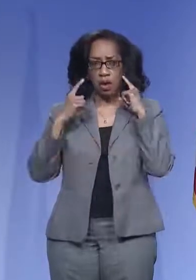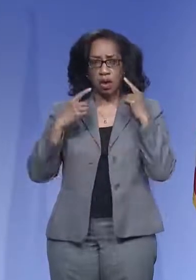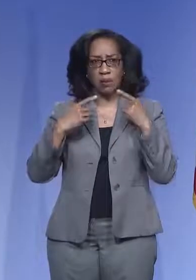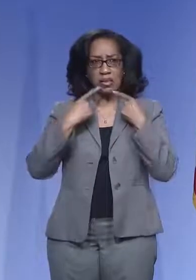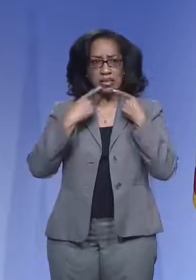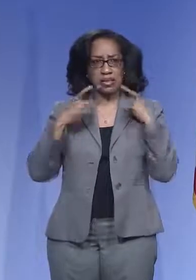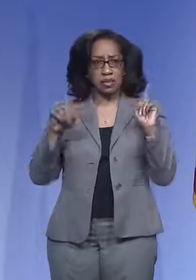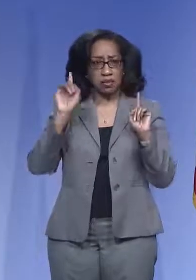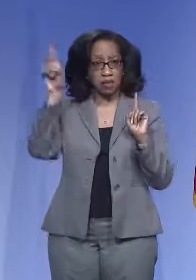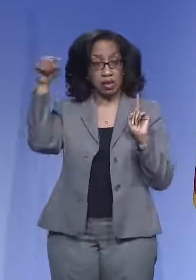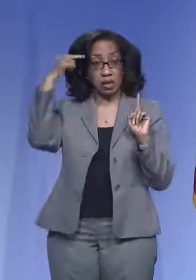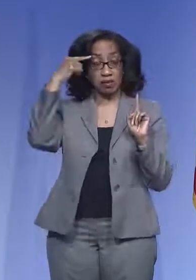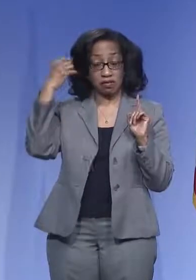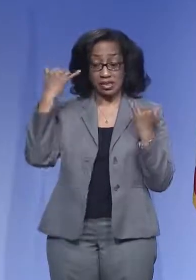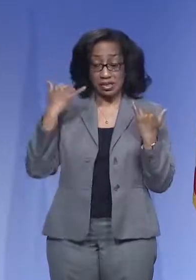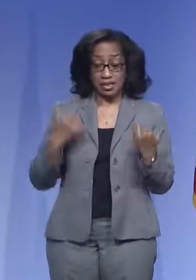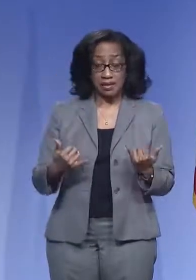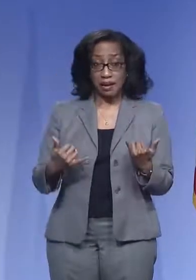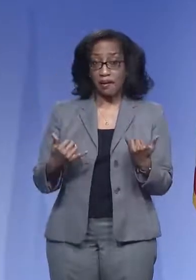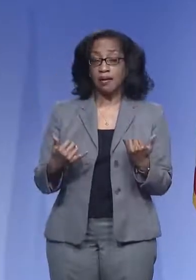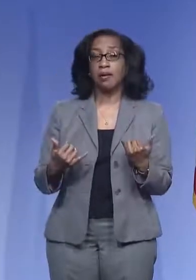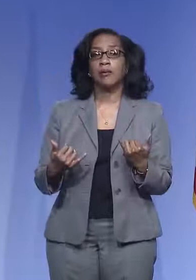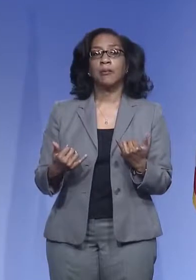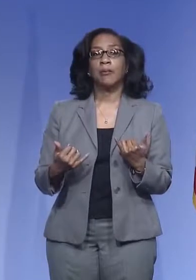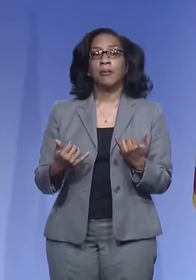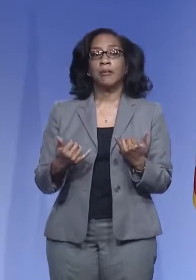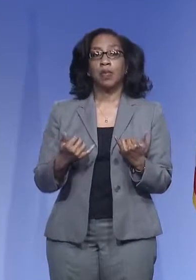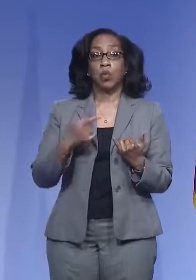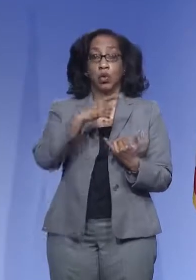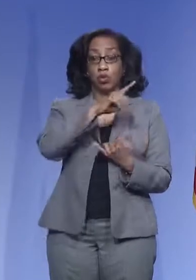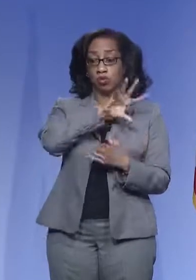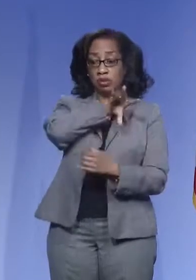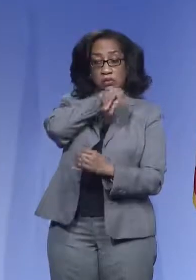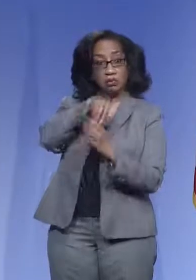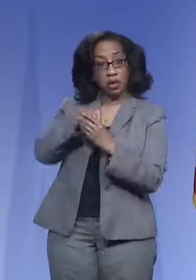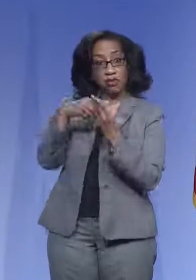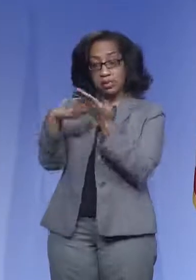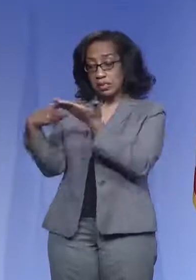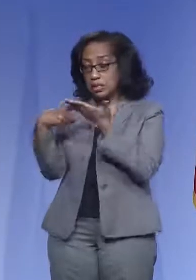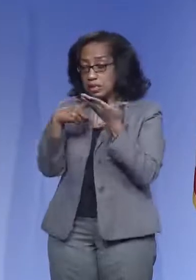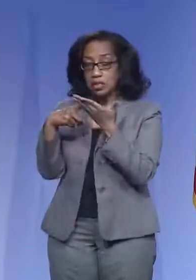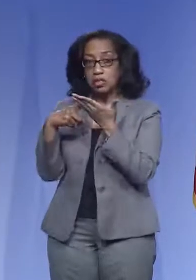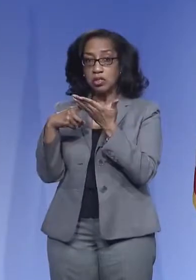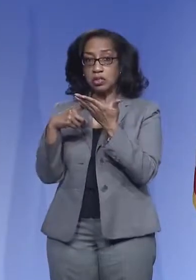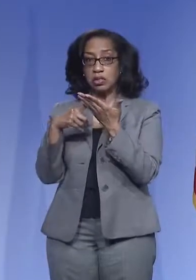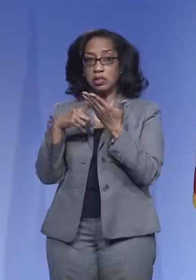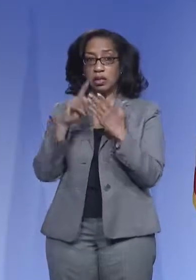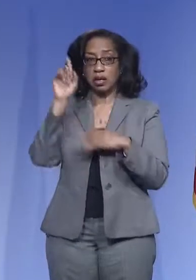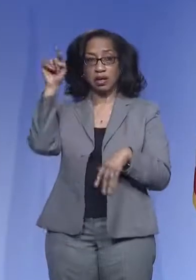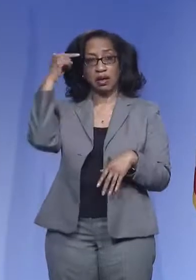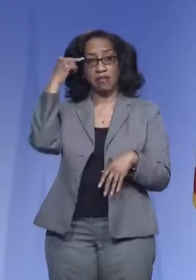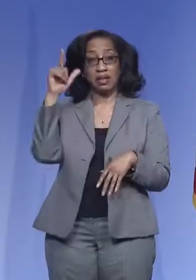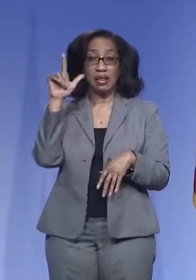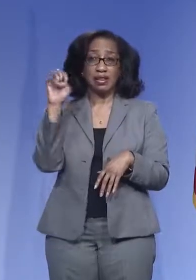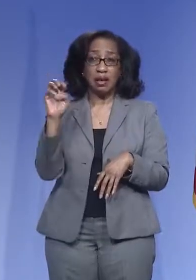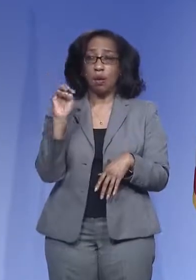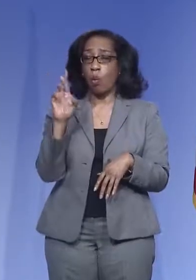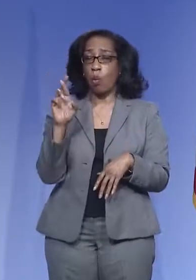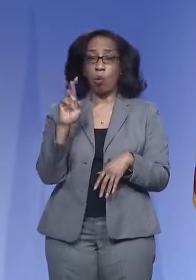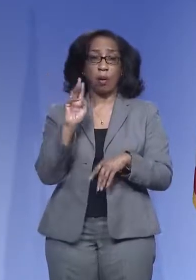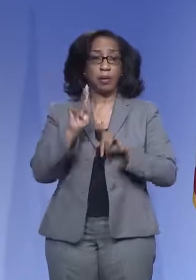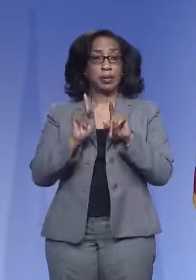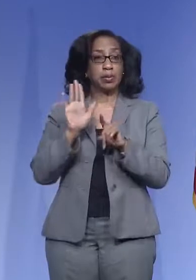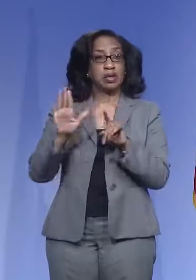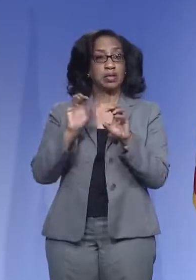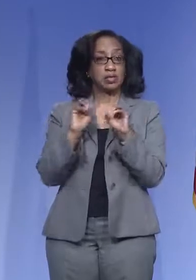come today? Any of you all part of the discussions? It sounds like either Governor Lee or members of his office